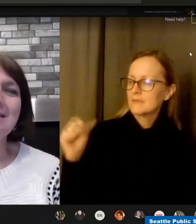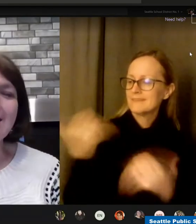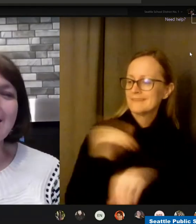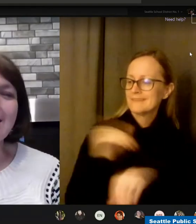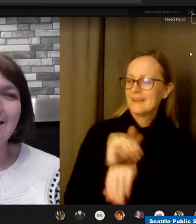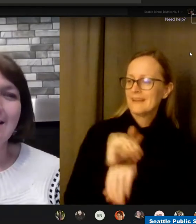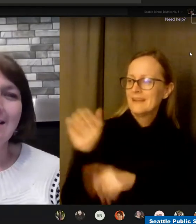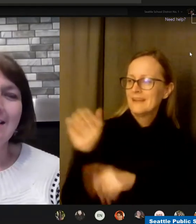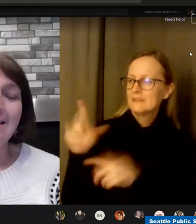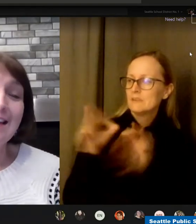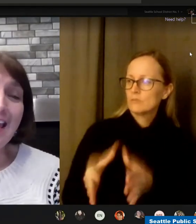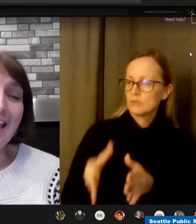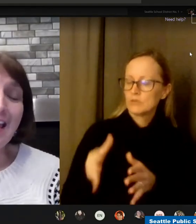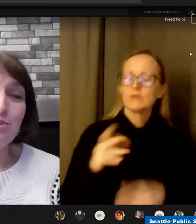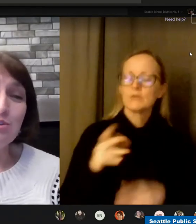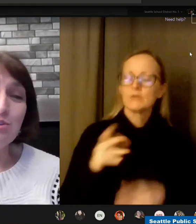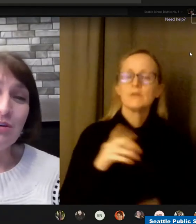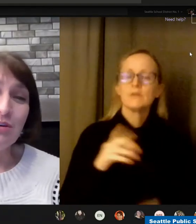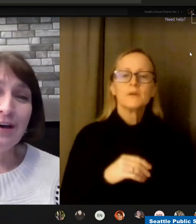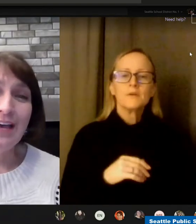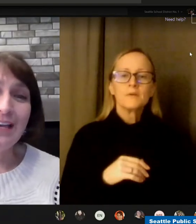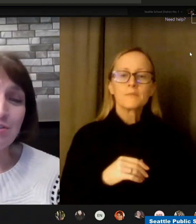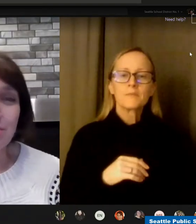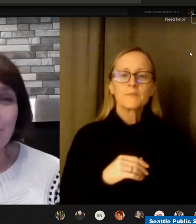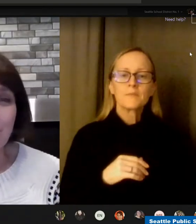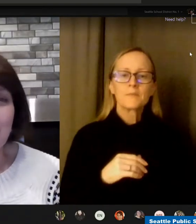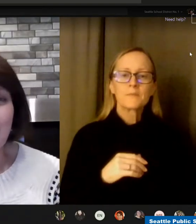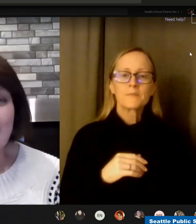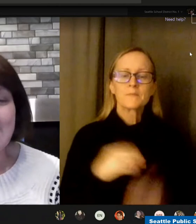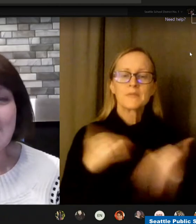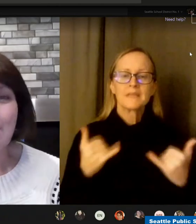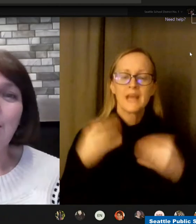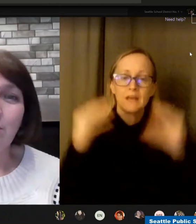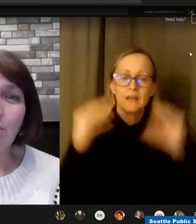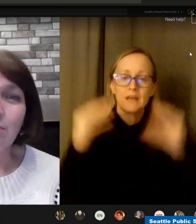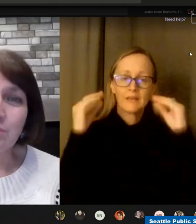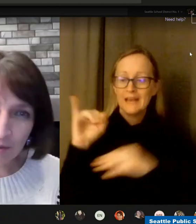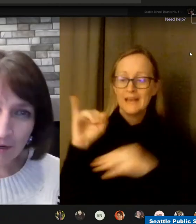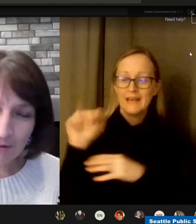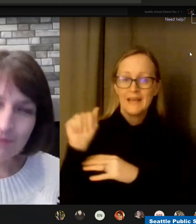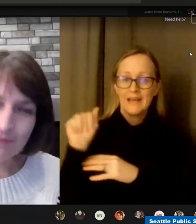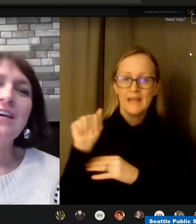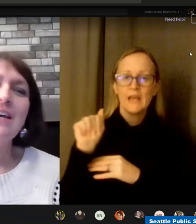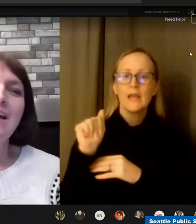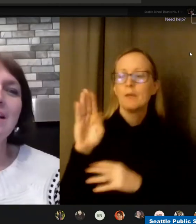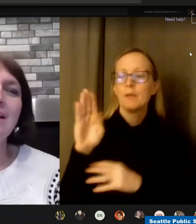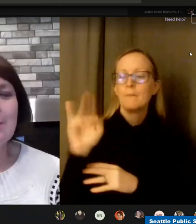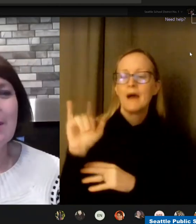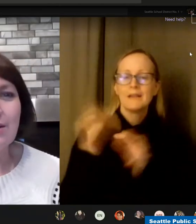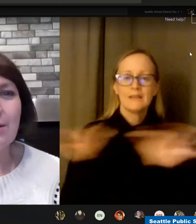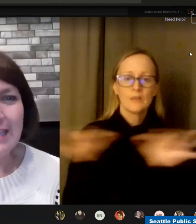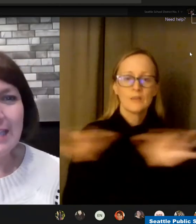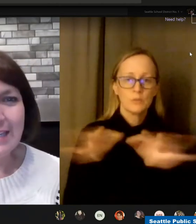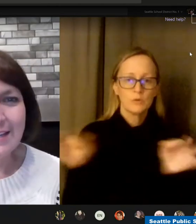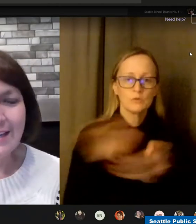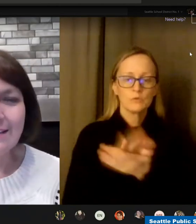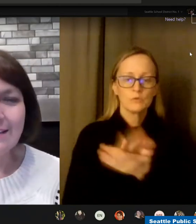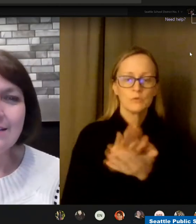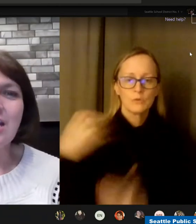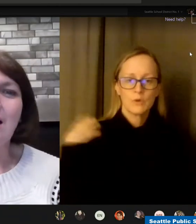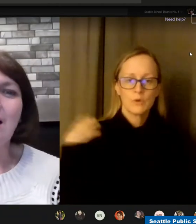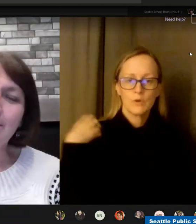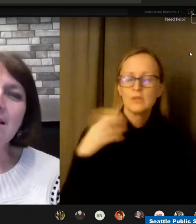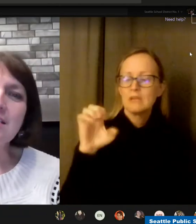event. Today, I'm joined by Instructional Services Bilingual School Coach Elizabeth Ermanita to